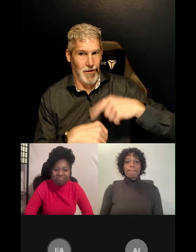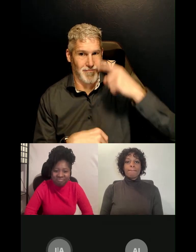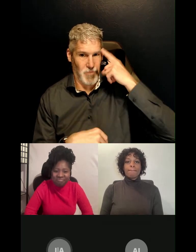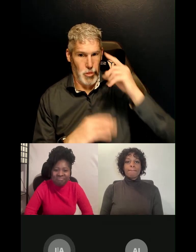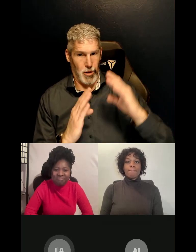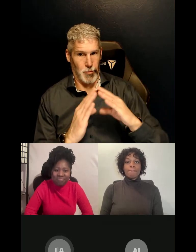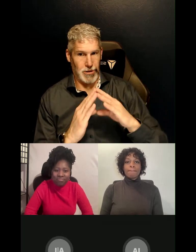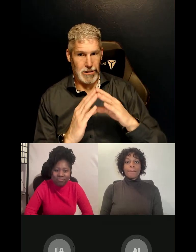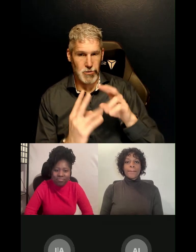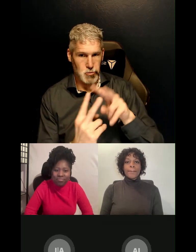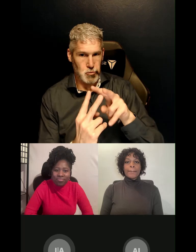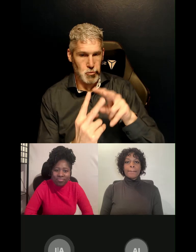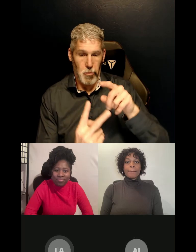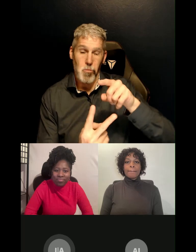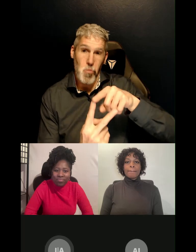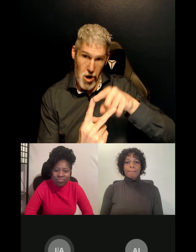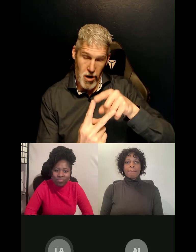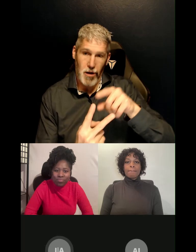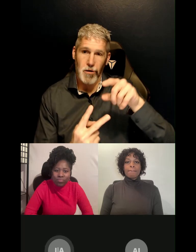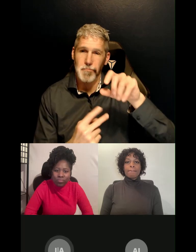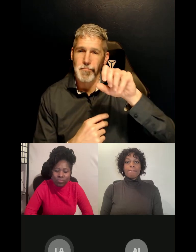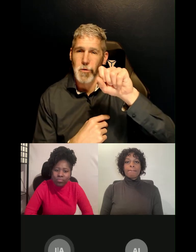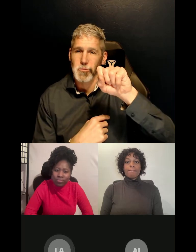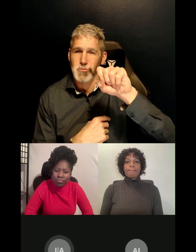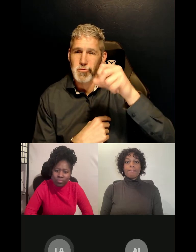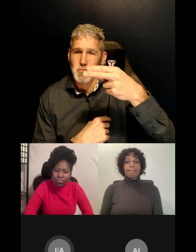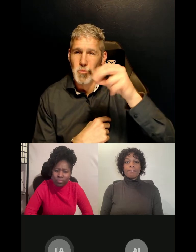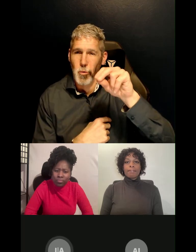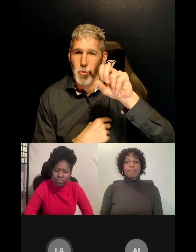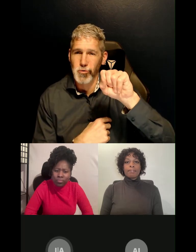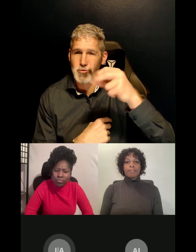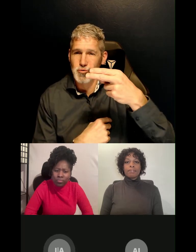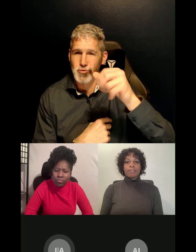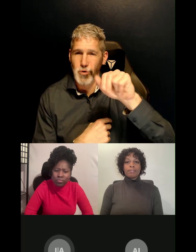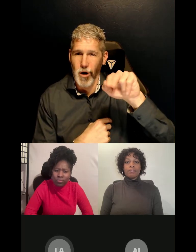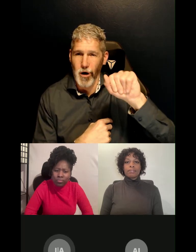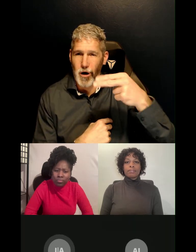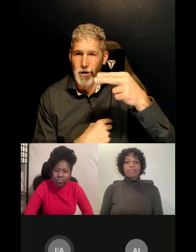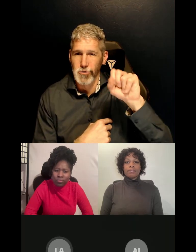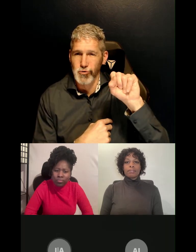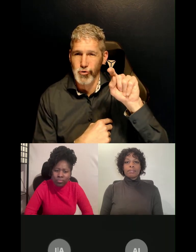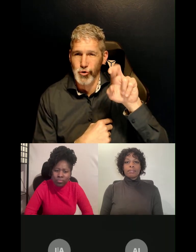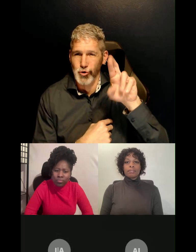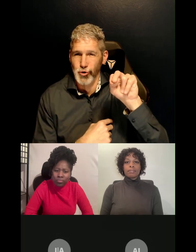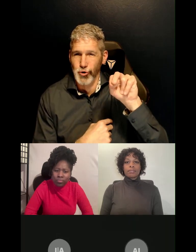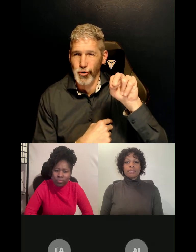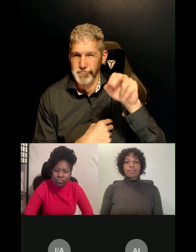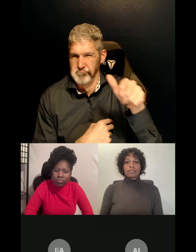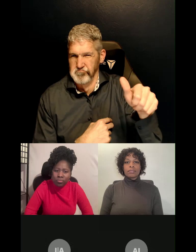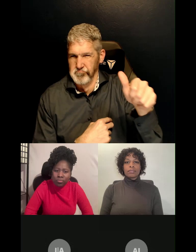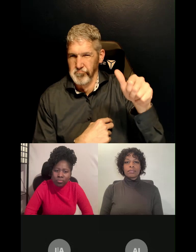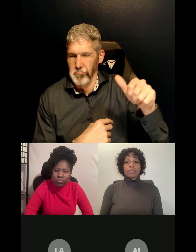happened before. And that's a really exciting time for the community, those 2 films. One of them is called